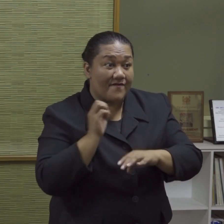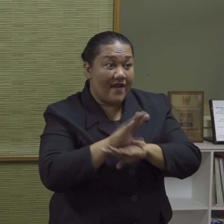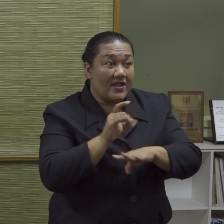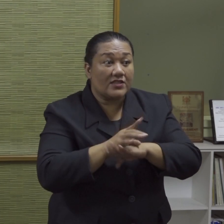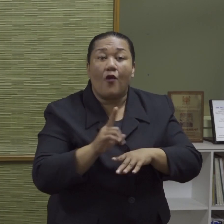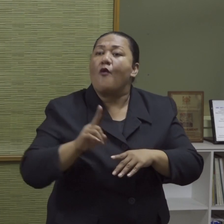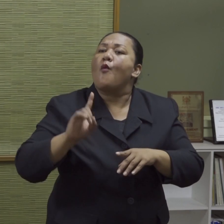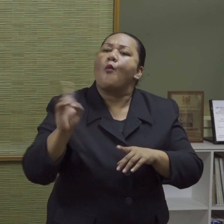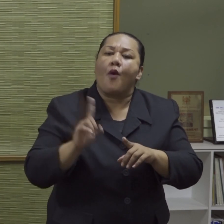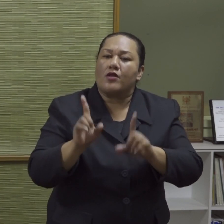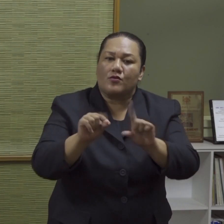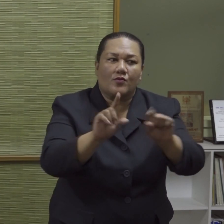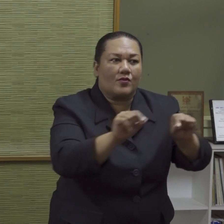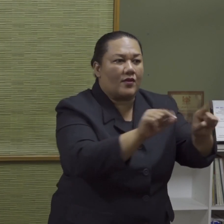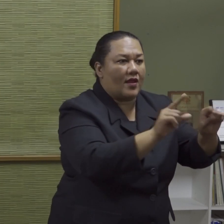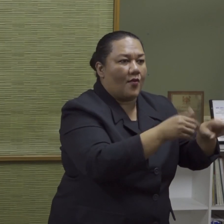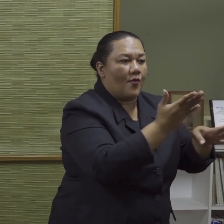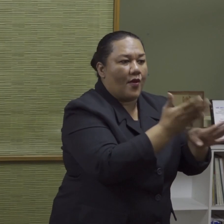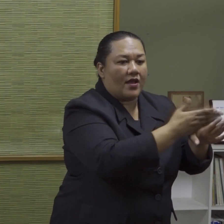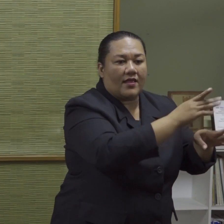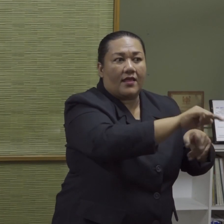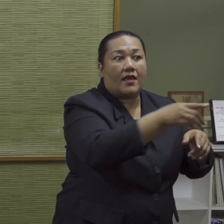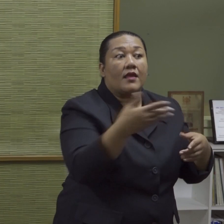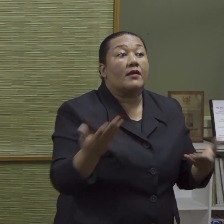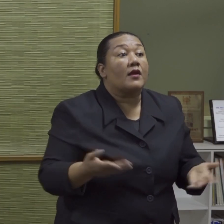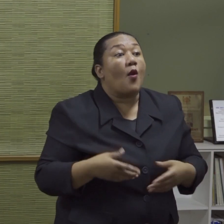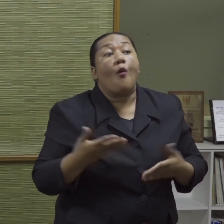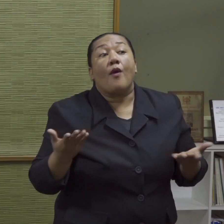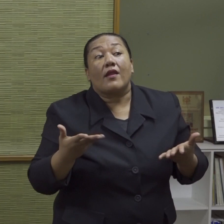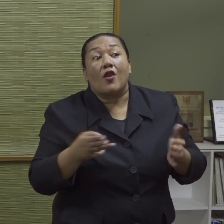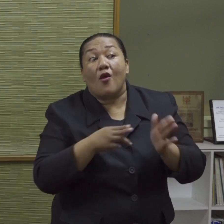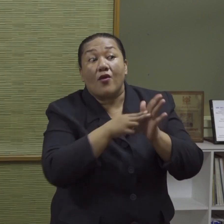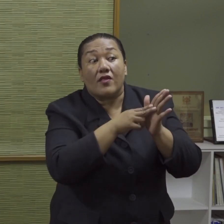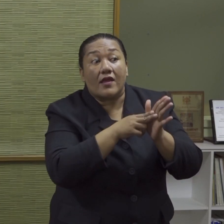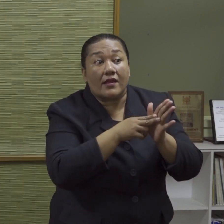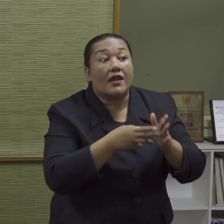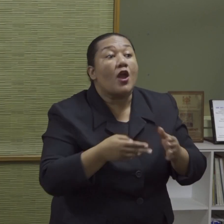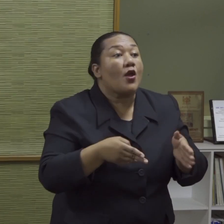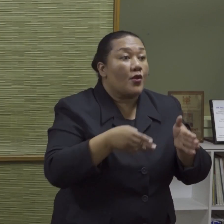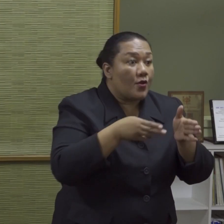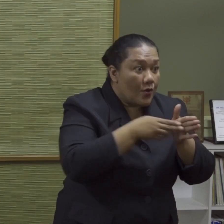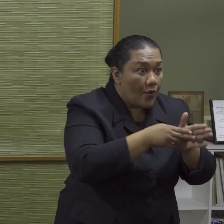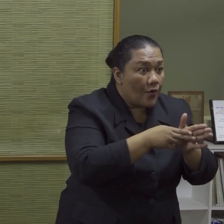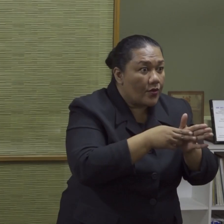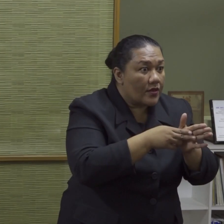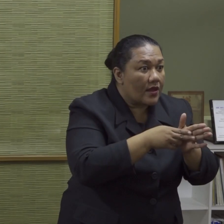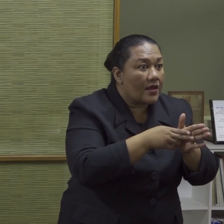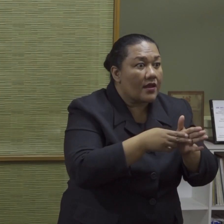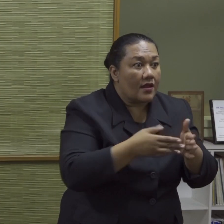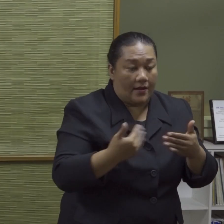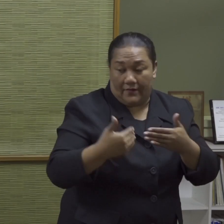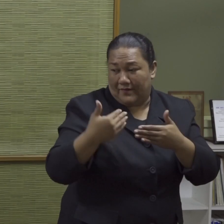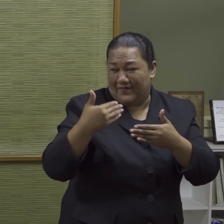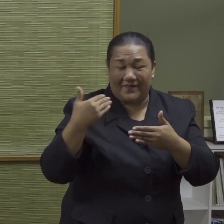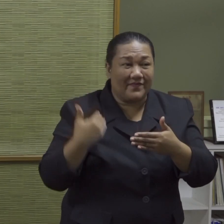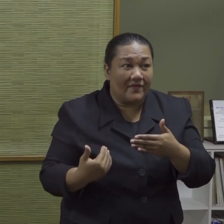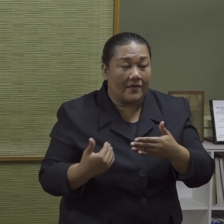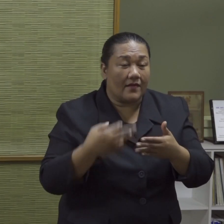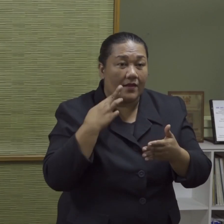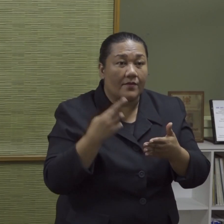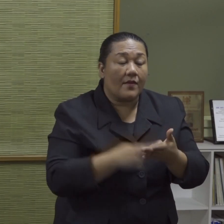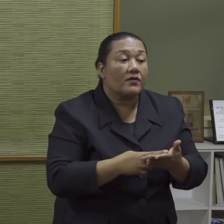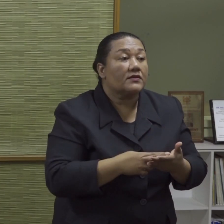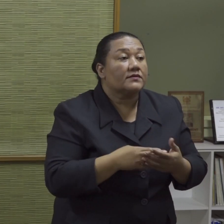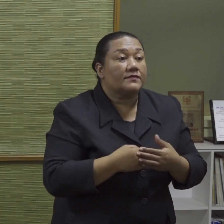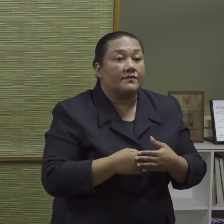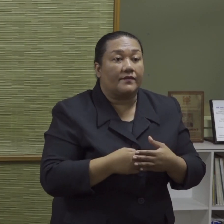the system is approaching? In the Northern Division? In the Northern Division, the team that was sent to the Eastern Division recently. So